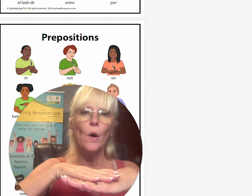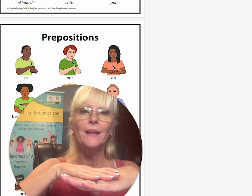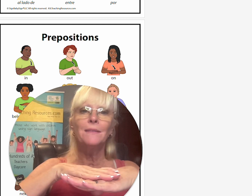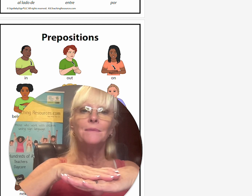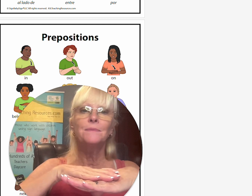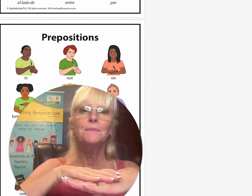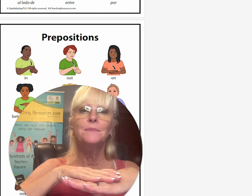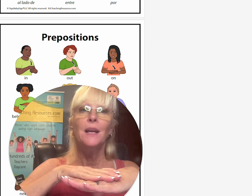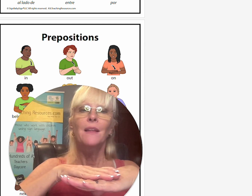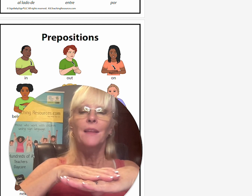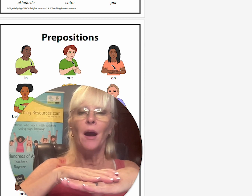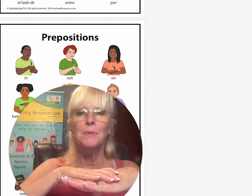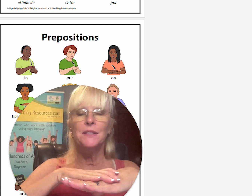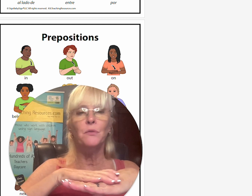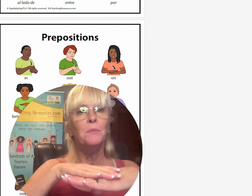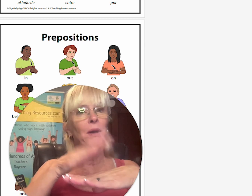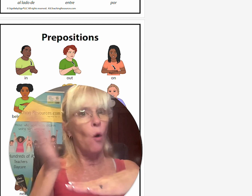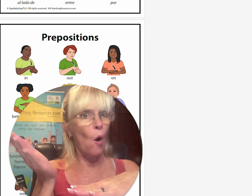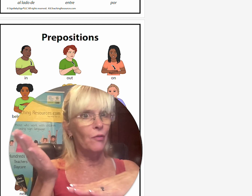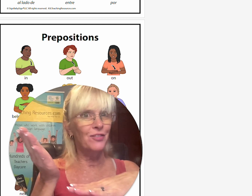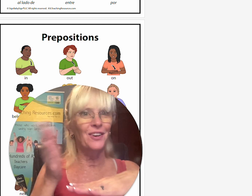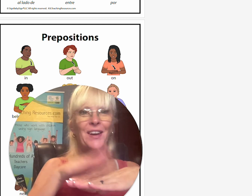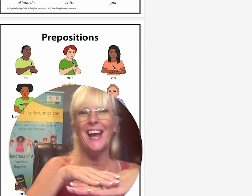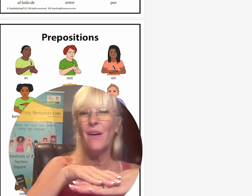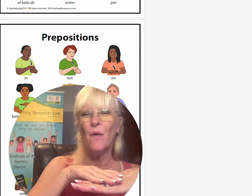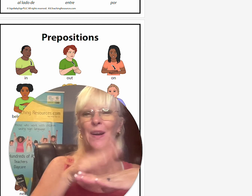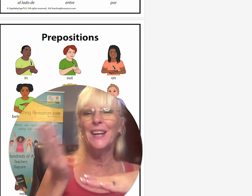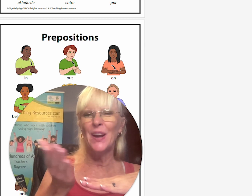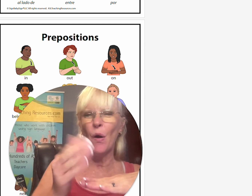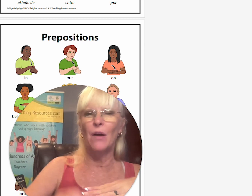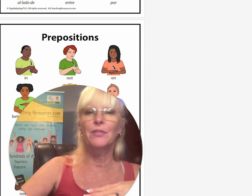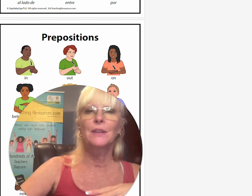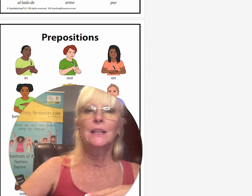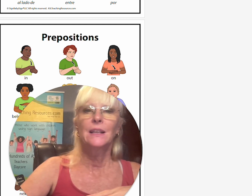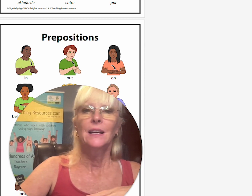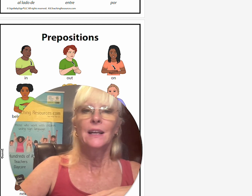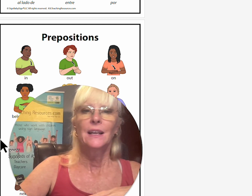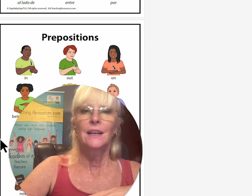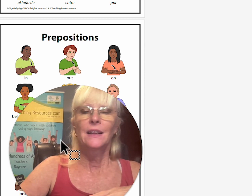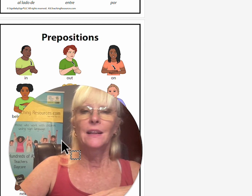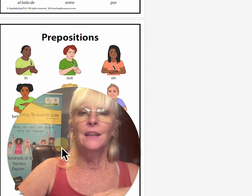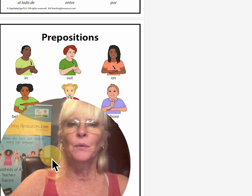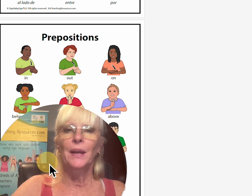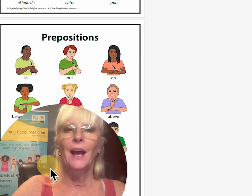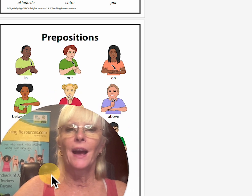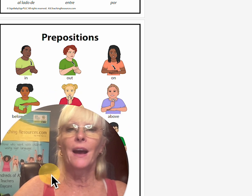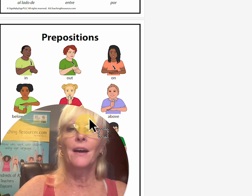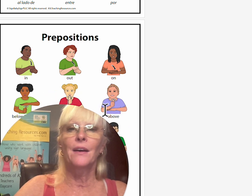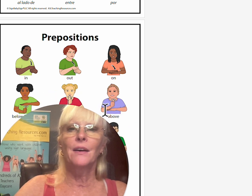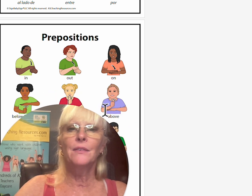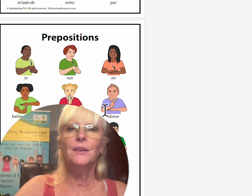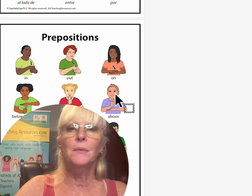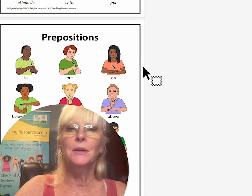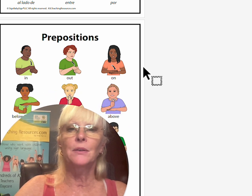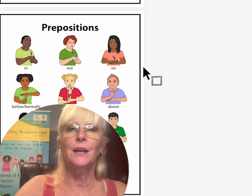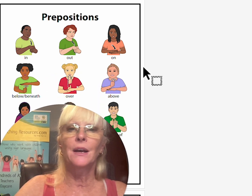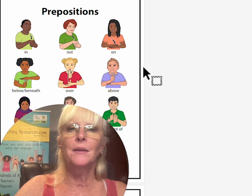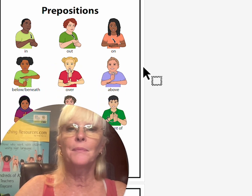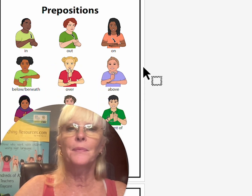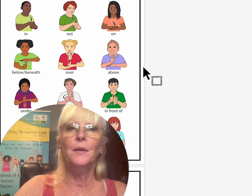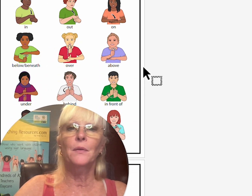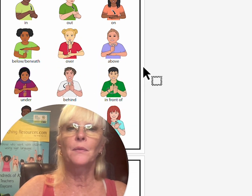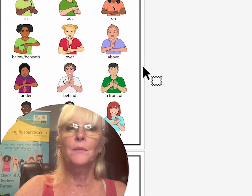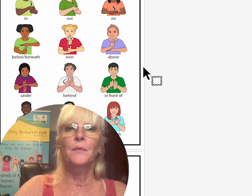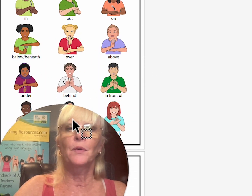is on. The opposite would be off, okay? On and off. Then we have, coming on